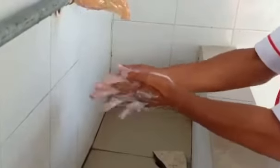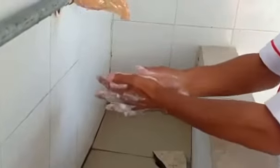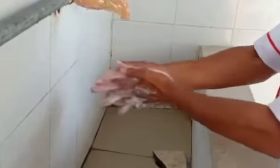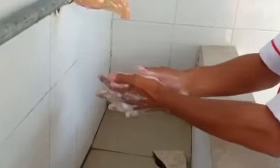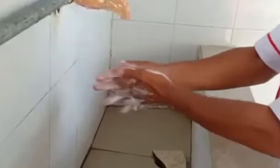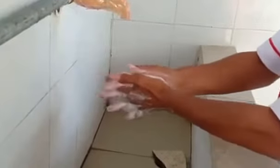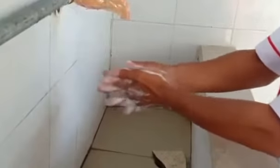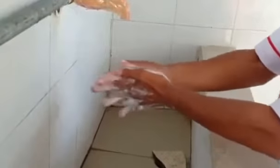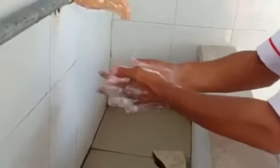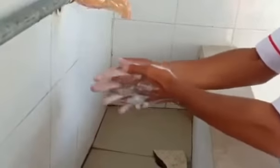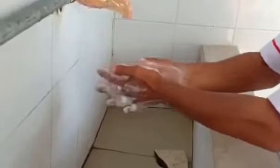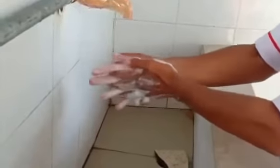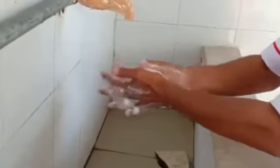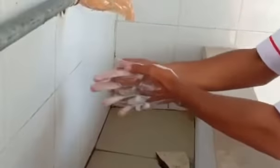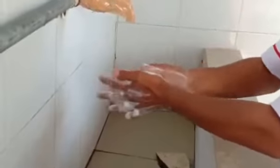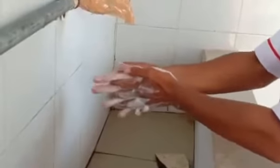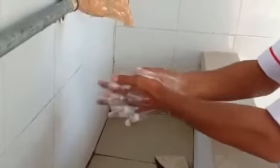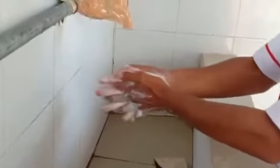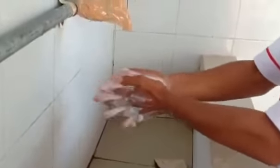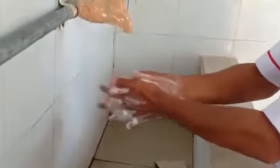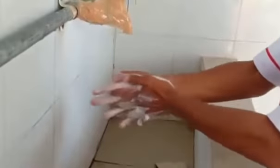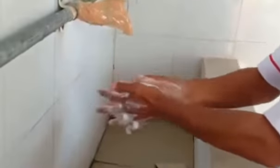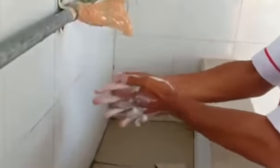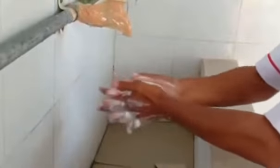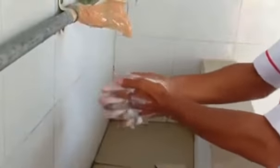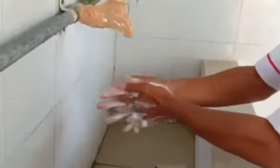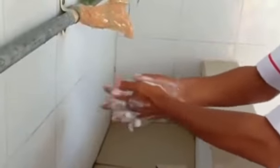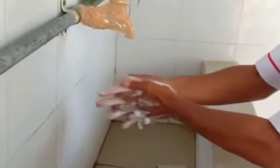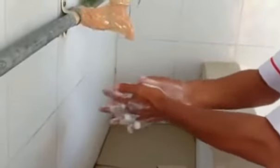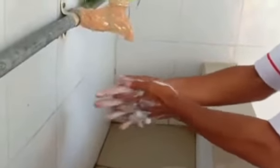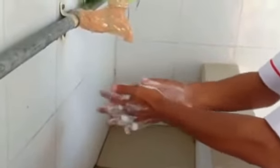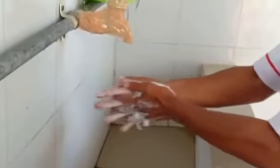Palm to palm with fingers interlaced.